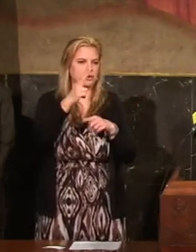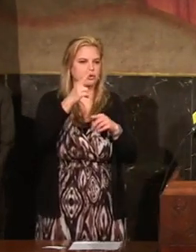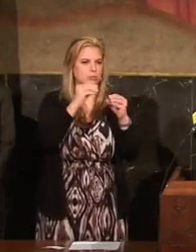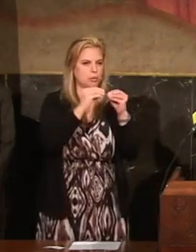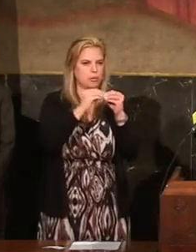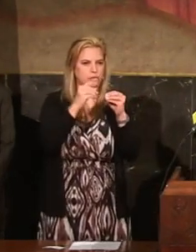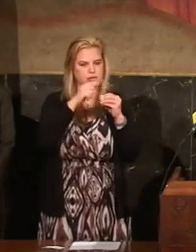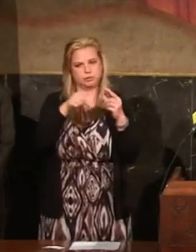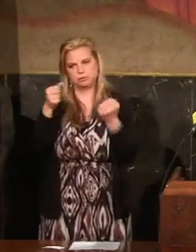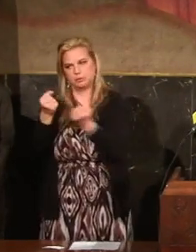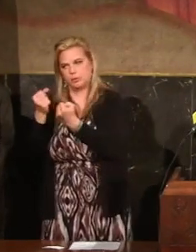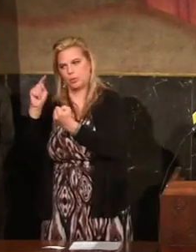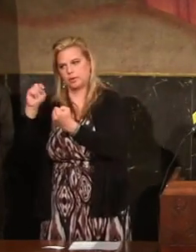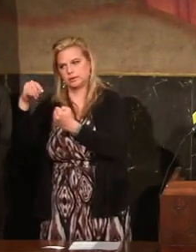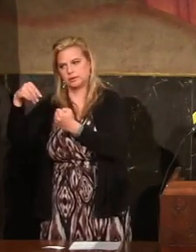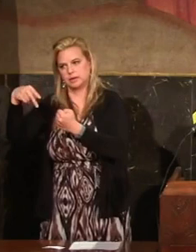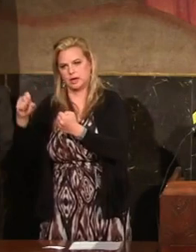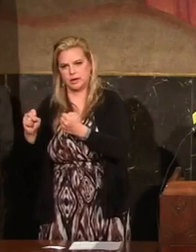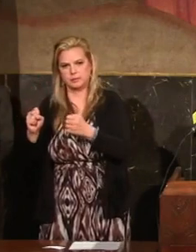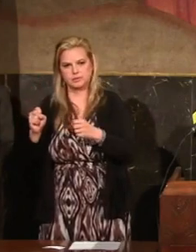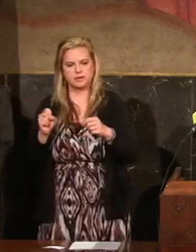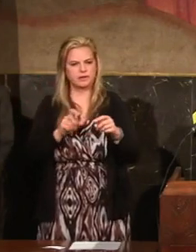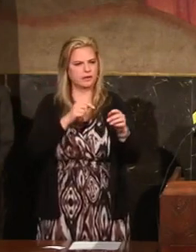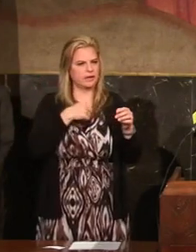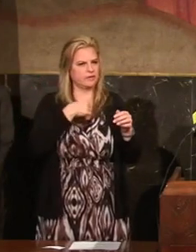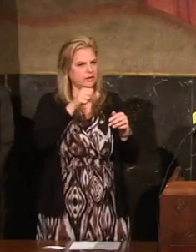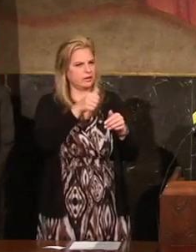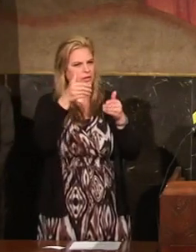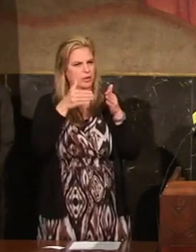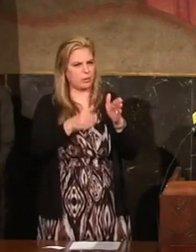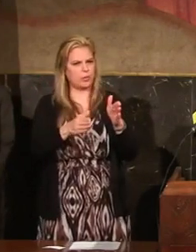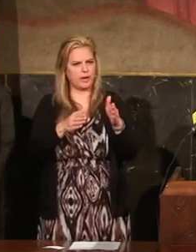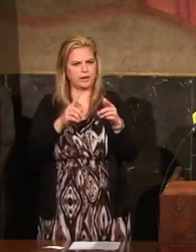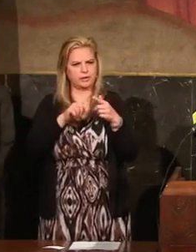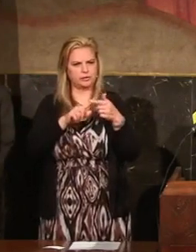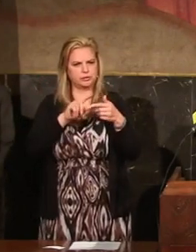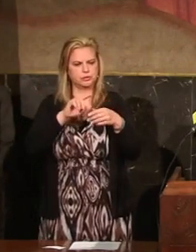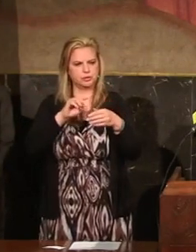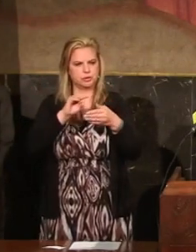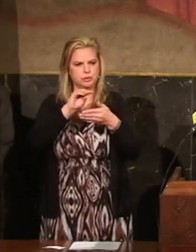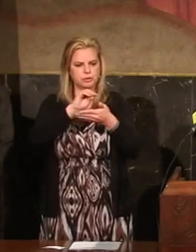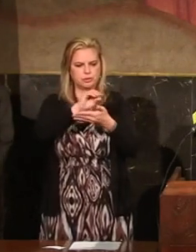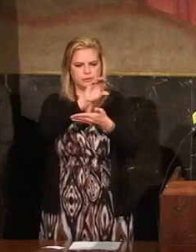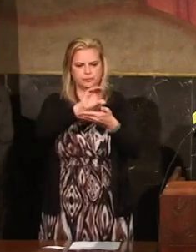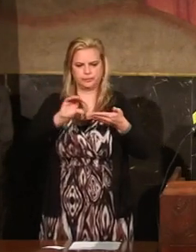a way, and I don't know if you can do this, to parse out what you might have been able to